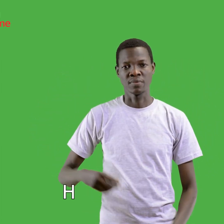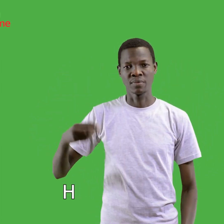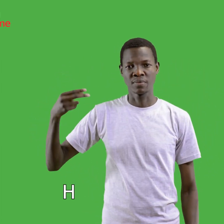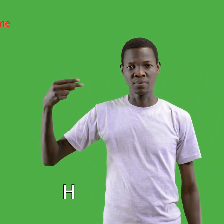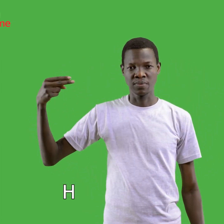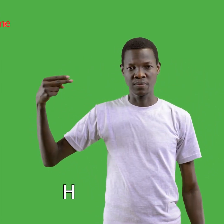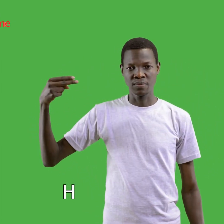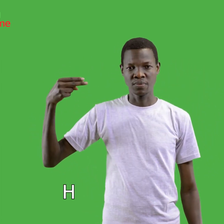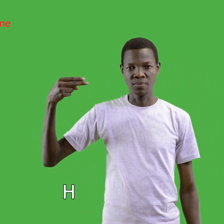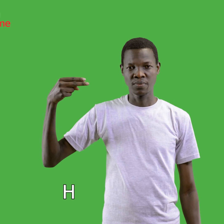H